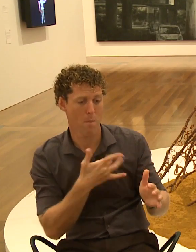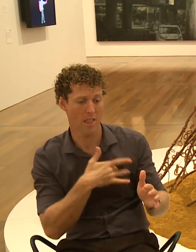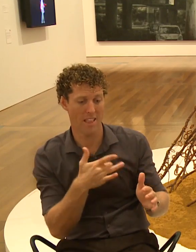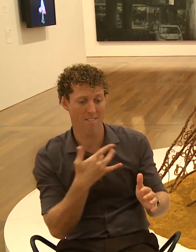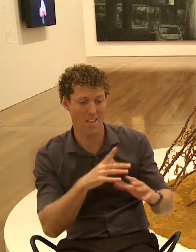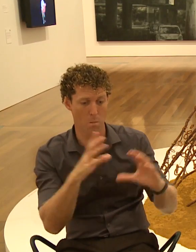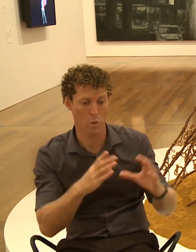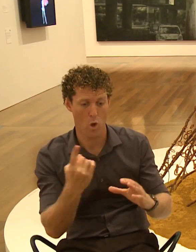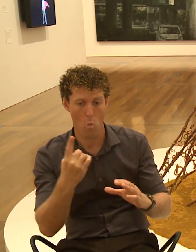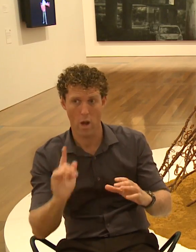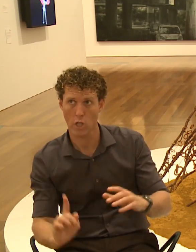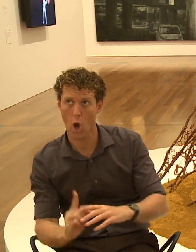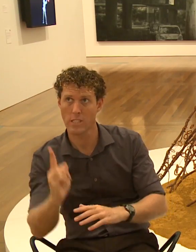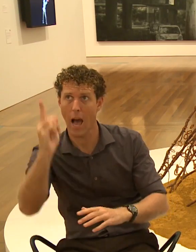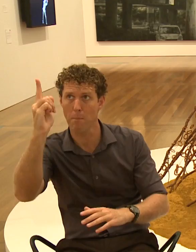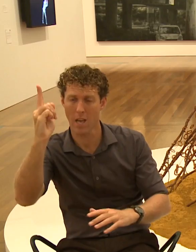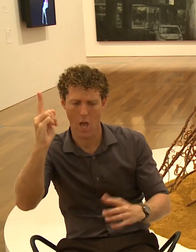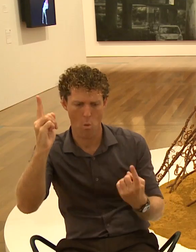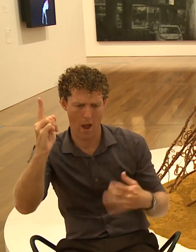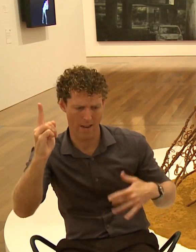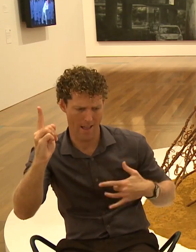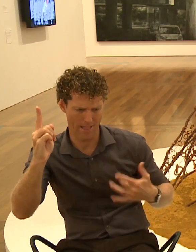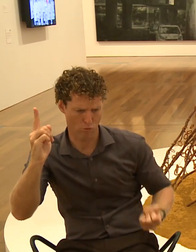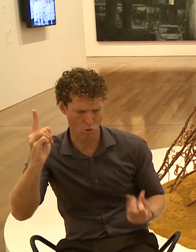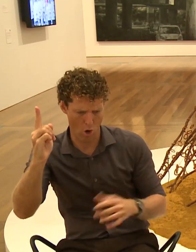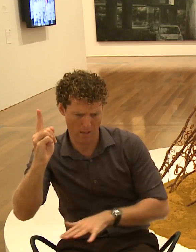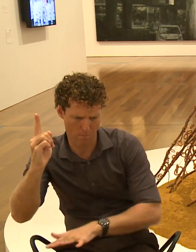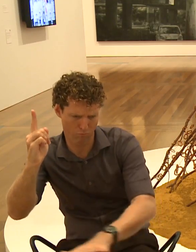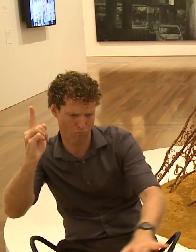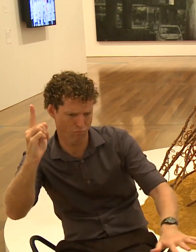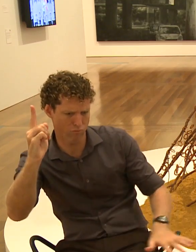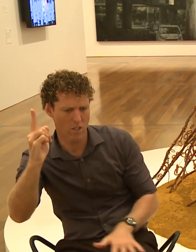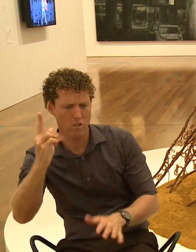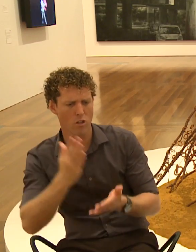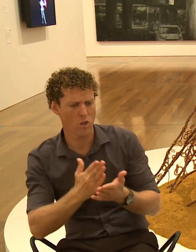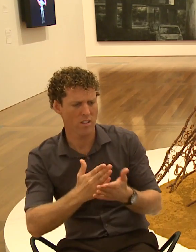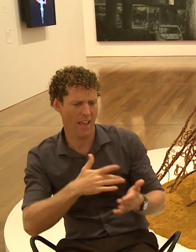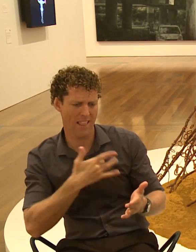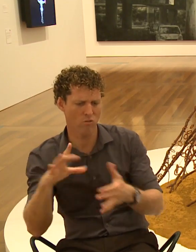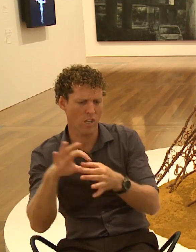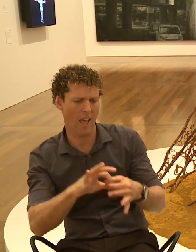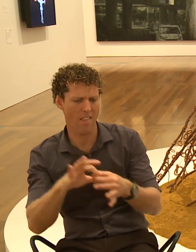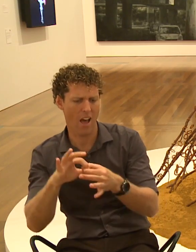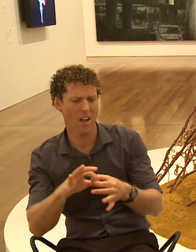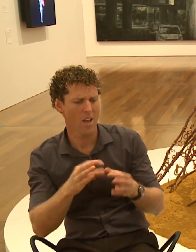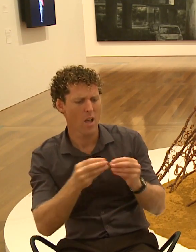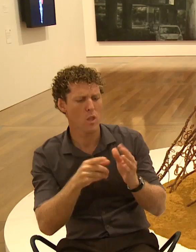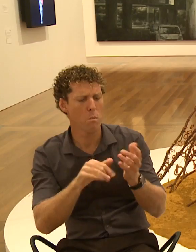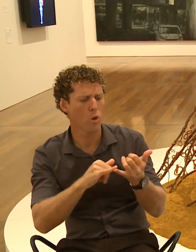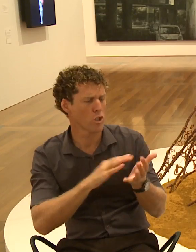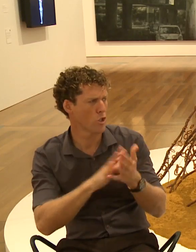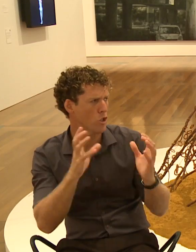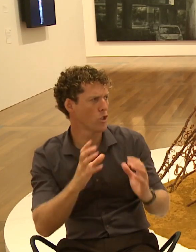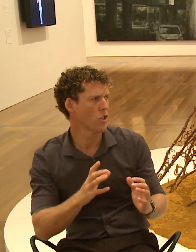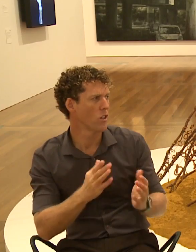one lives there below. So basically they live together in the bush. So that's